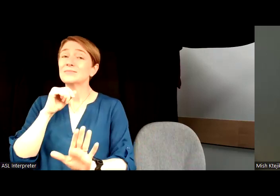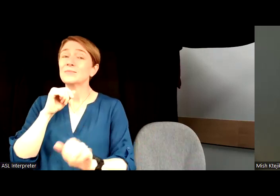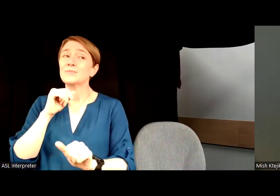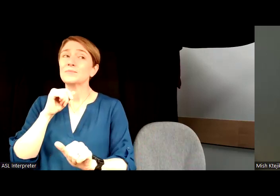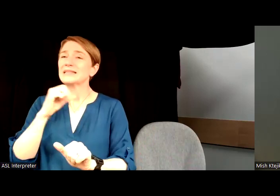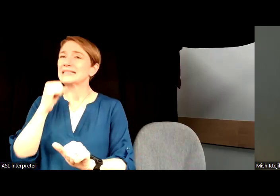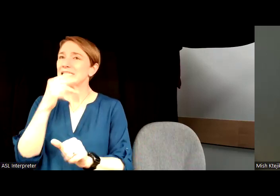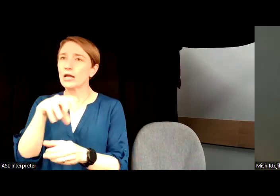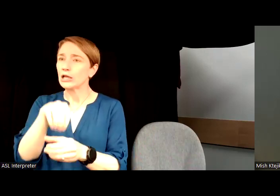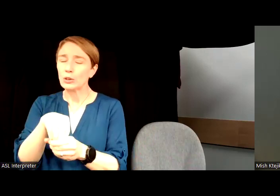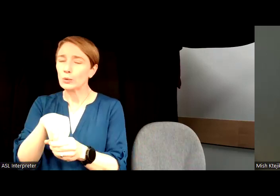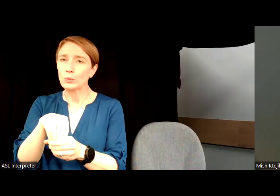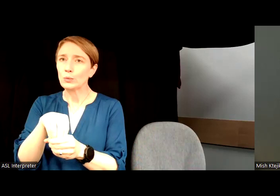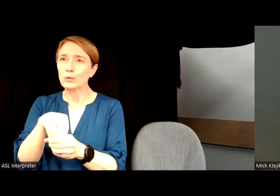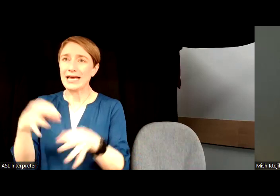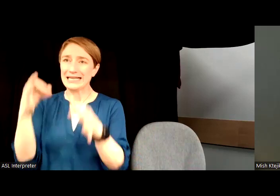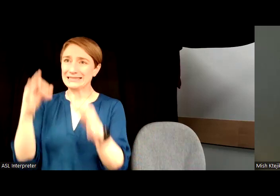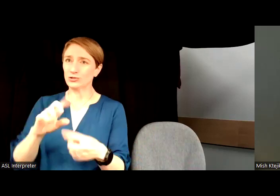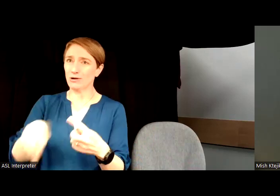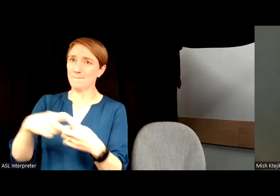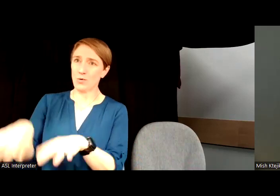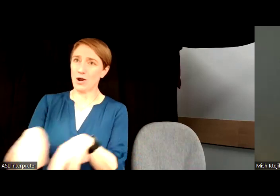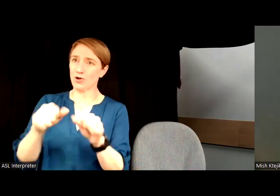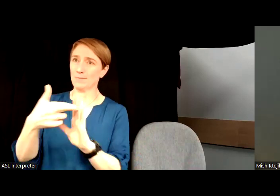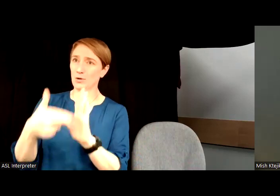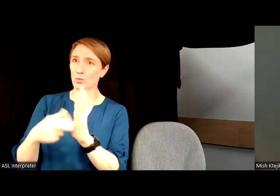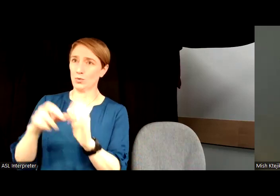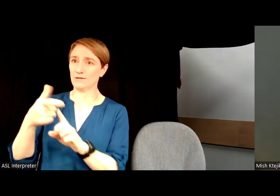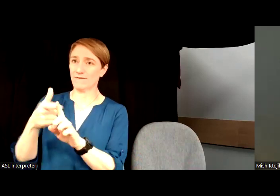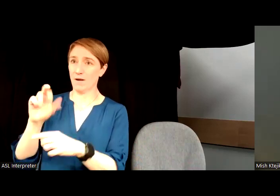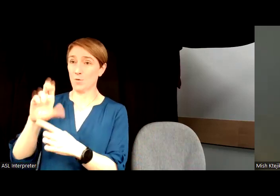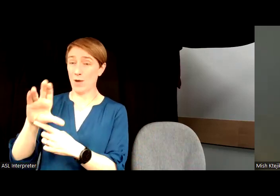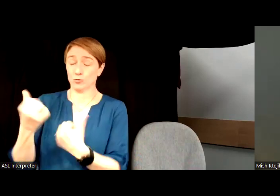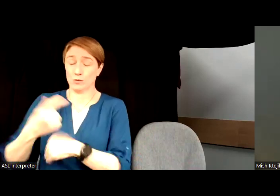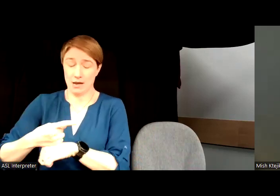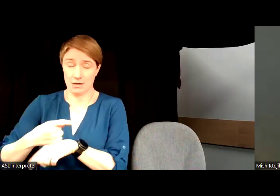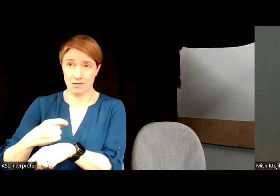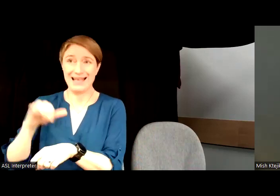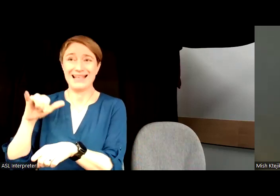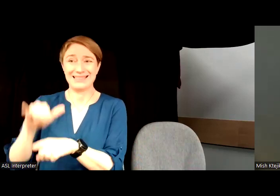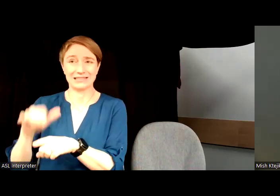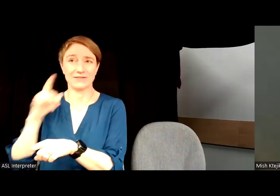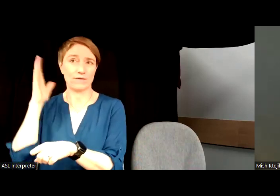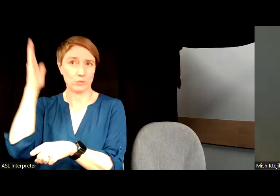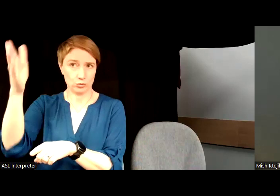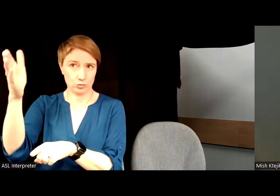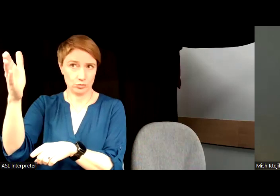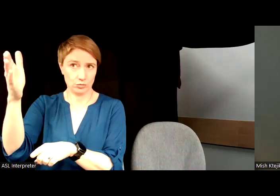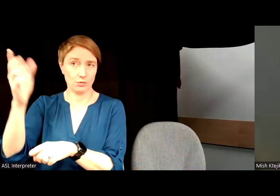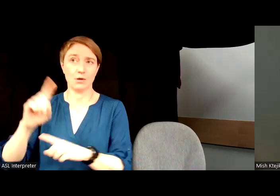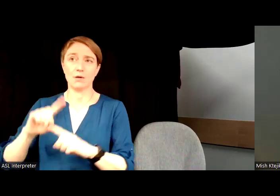does not include a decision on adopting rules that the RAC has done today. That would be in the future. But it's